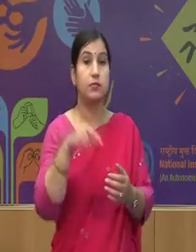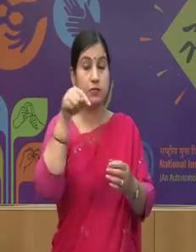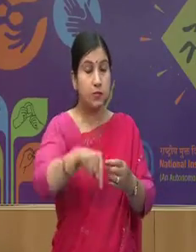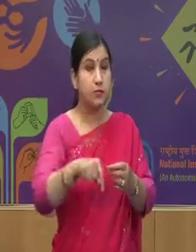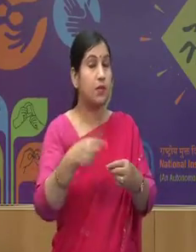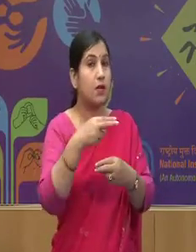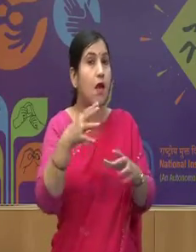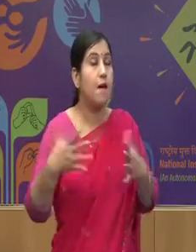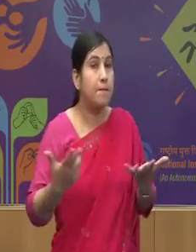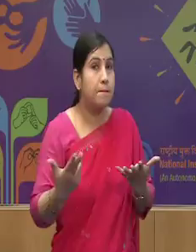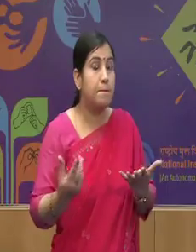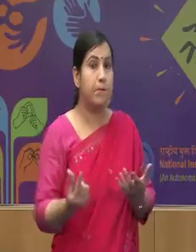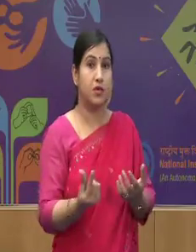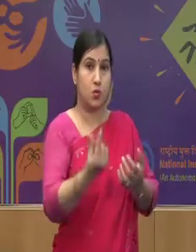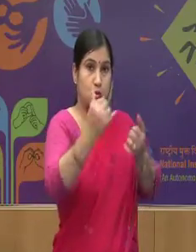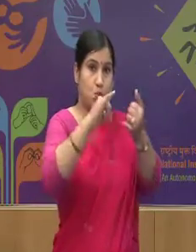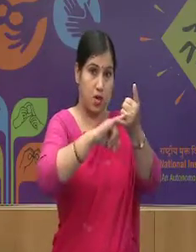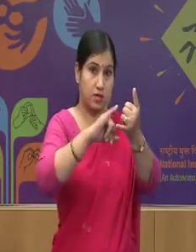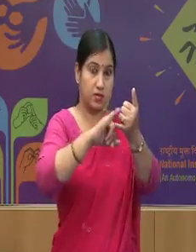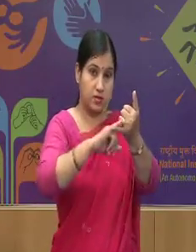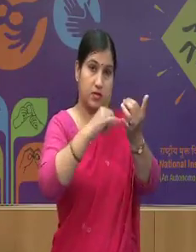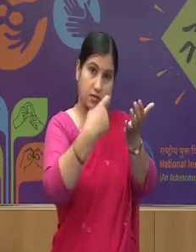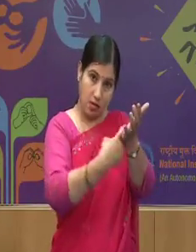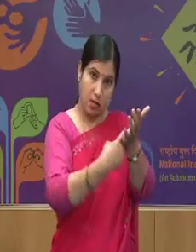This organization was called as the United Nations Organization,